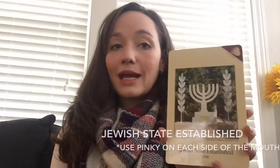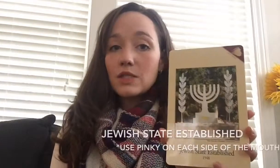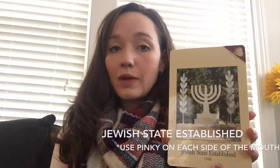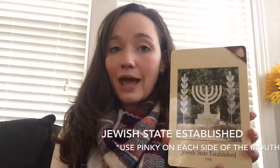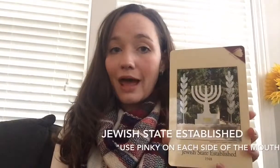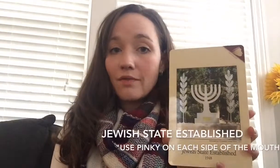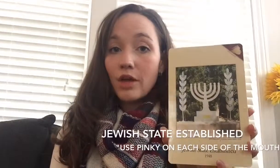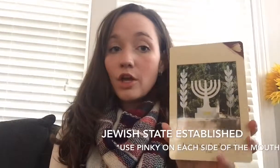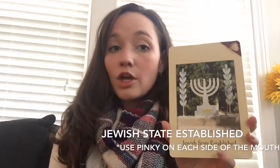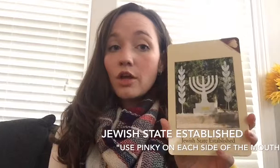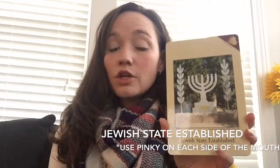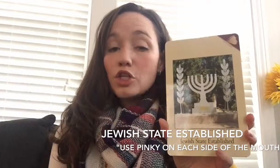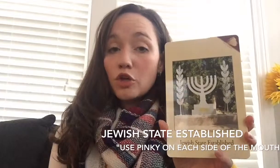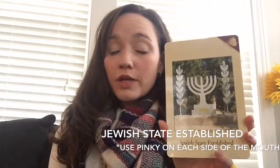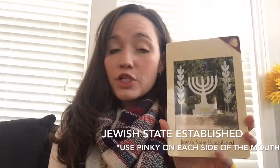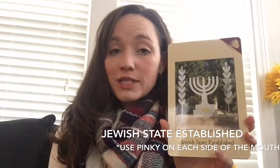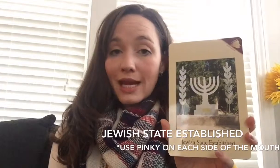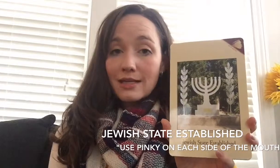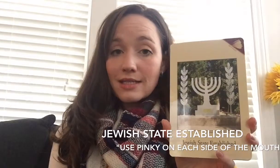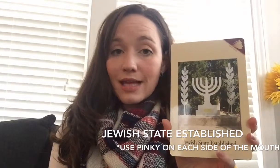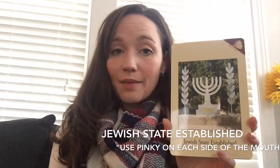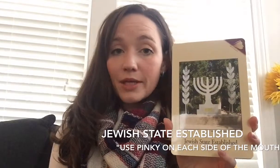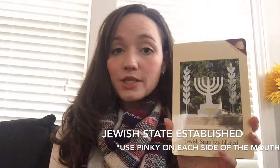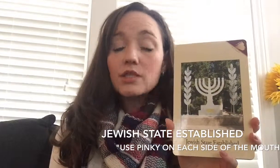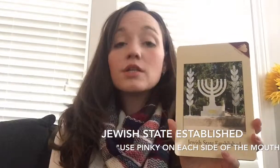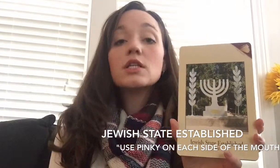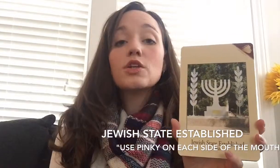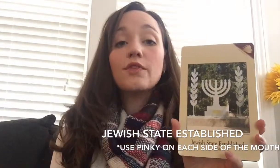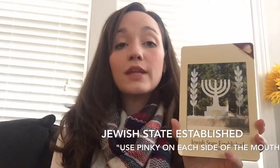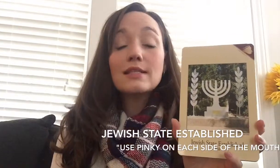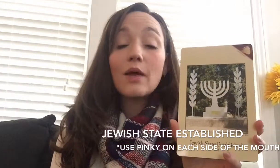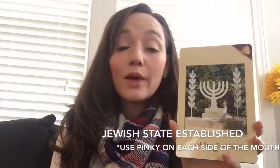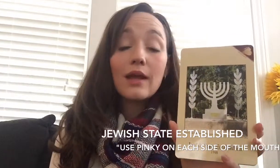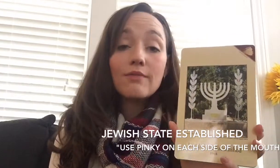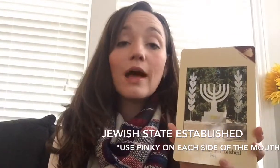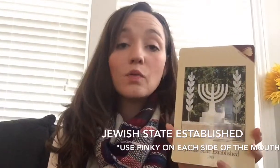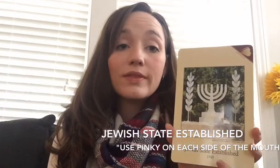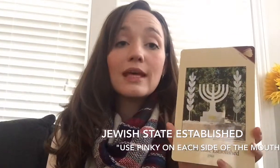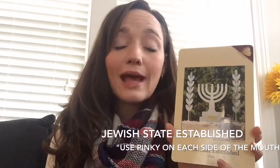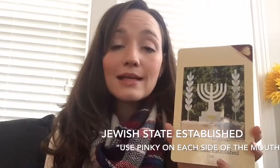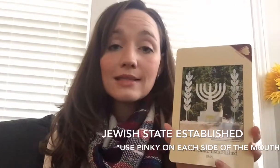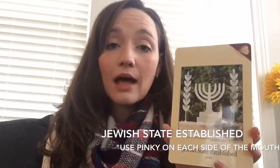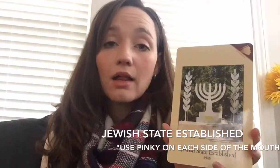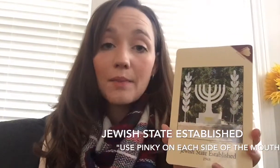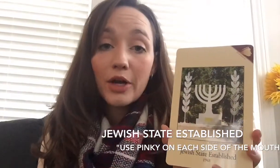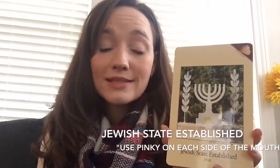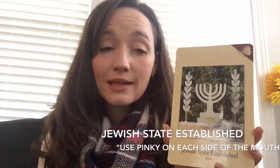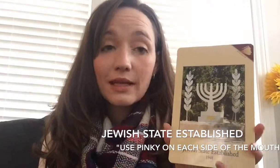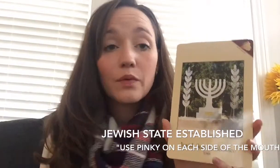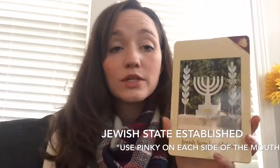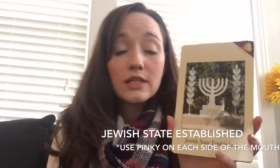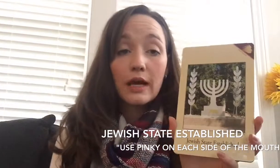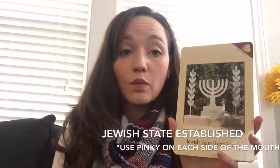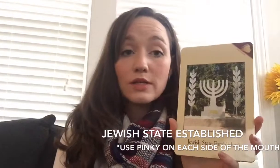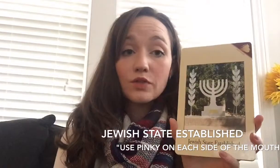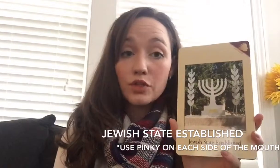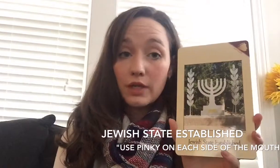Next we have Jewish state established. So for this I went and found what the ASL, American Sign Language sign was for